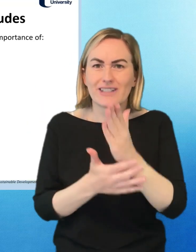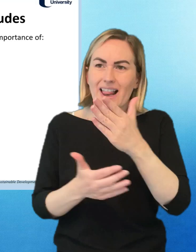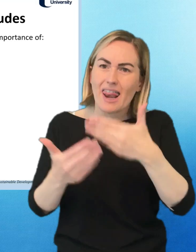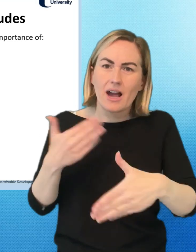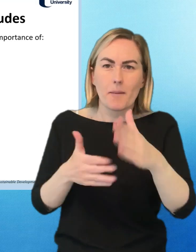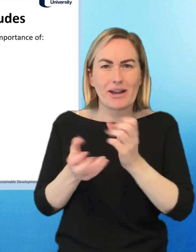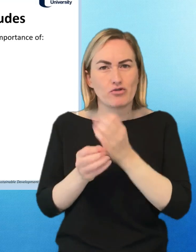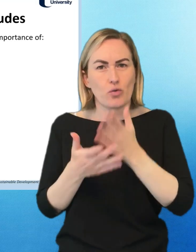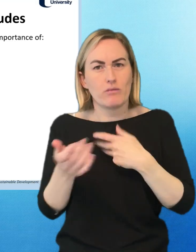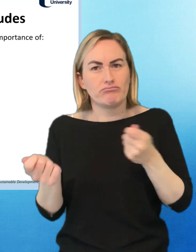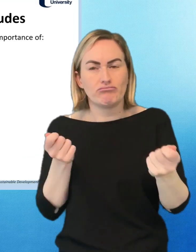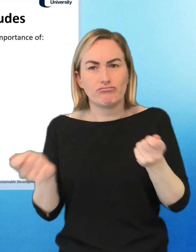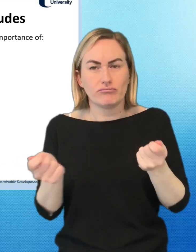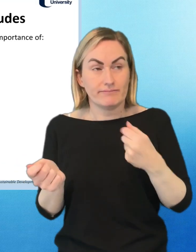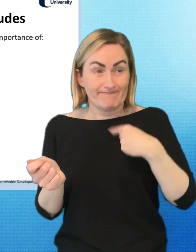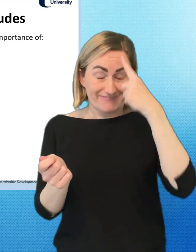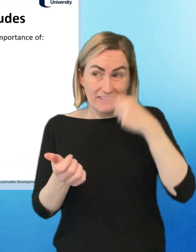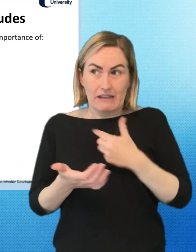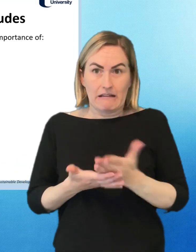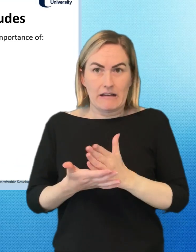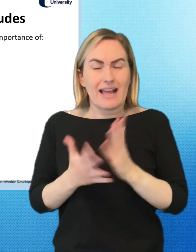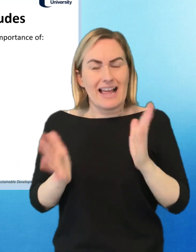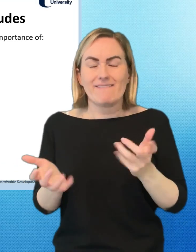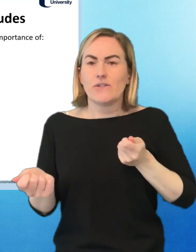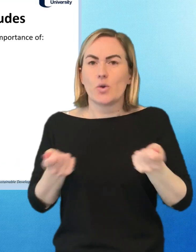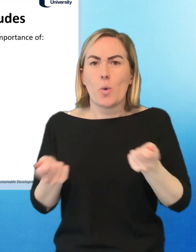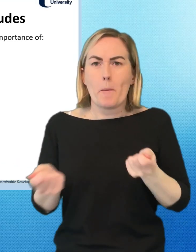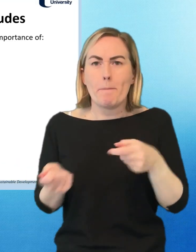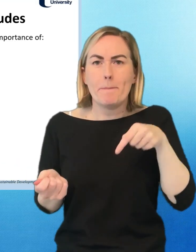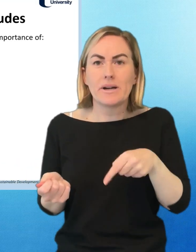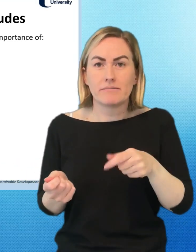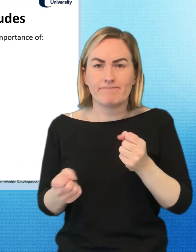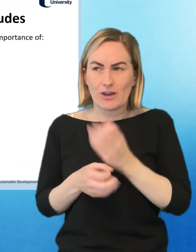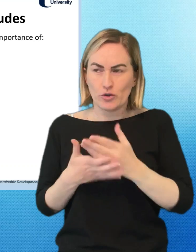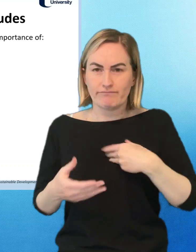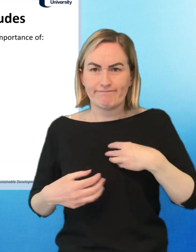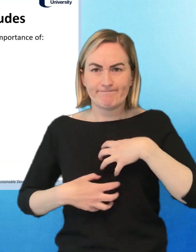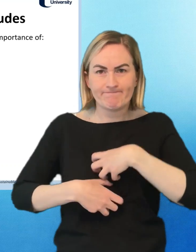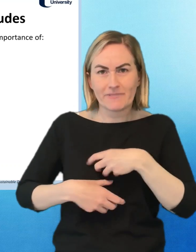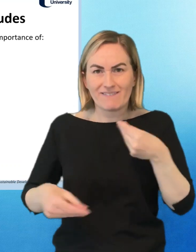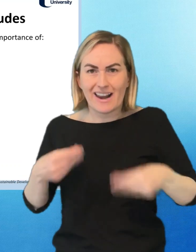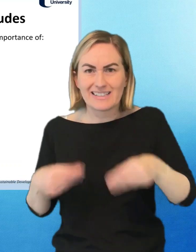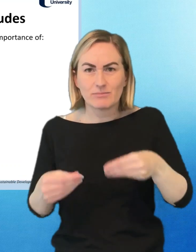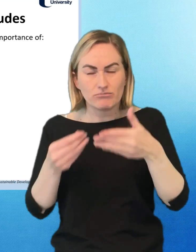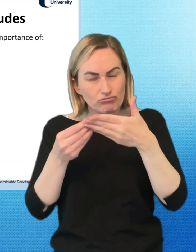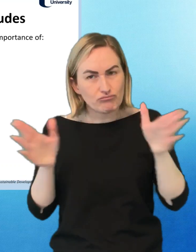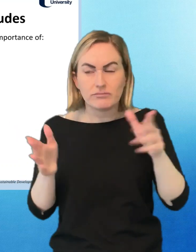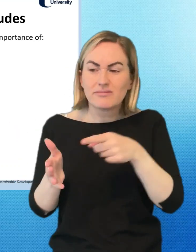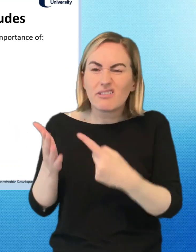being okay with uncertainty, being flexible and adaptable, to be open to